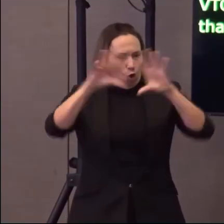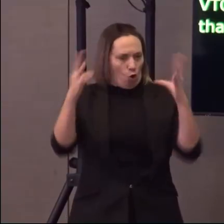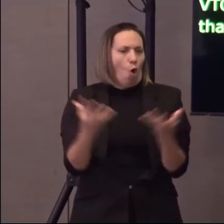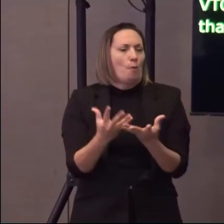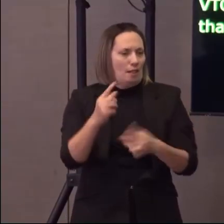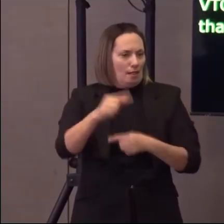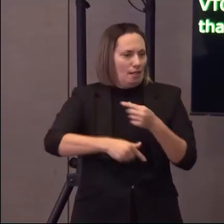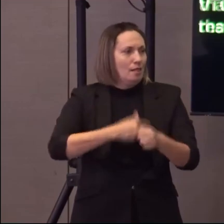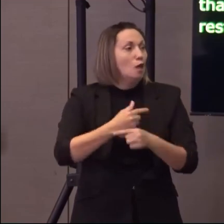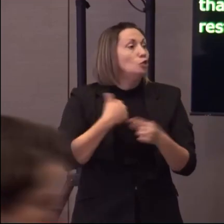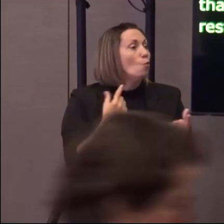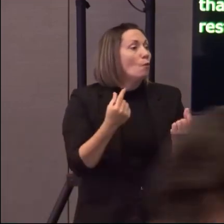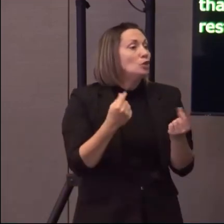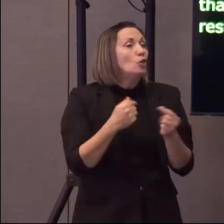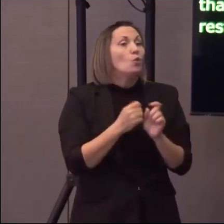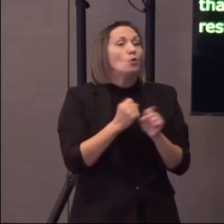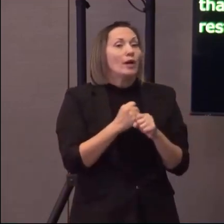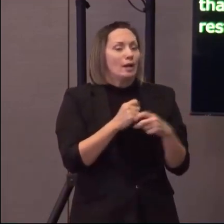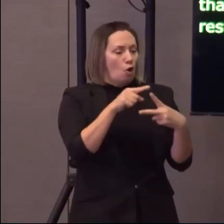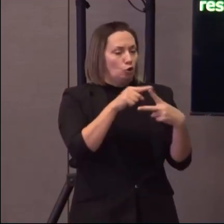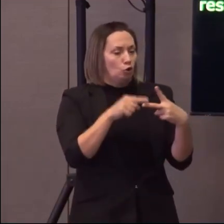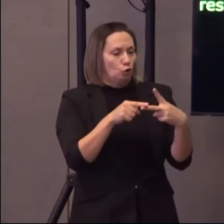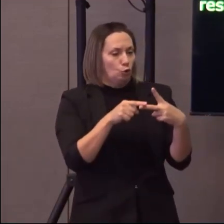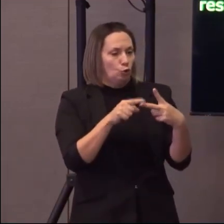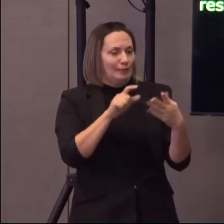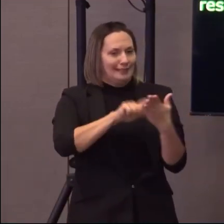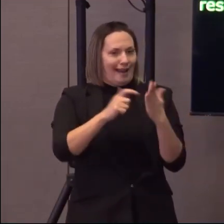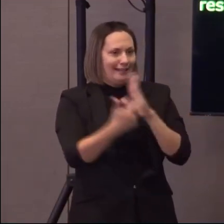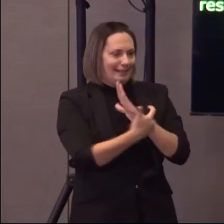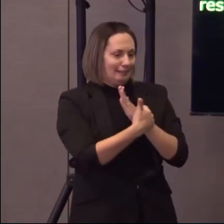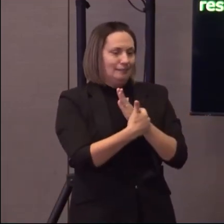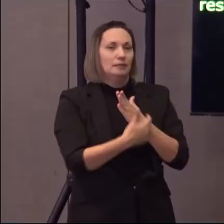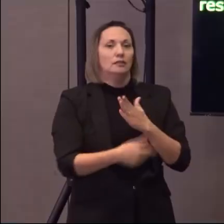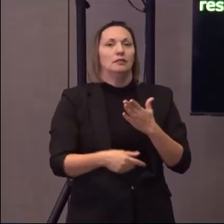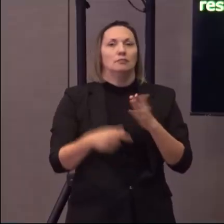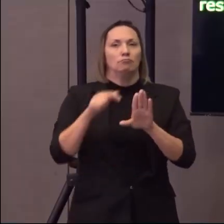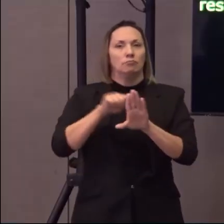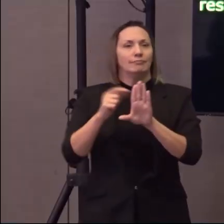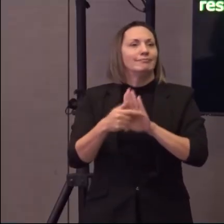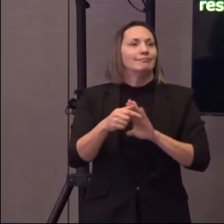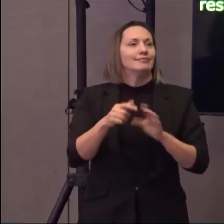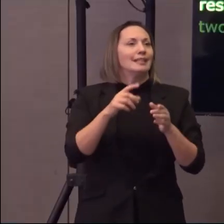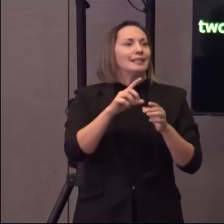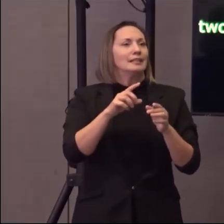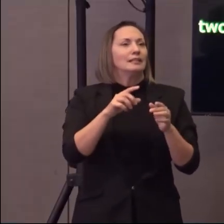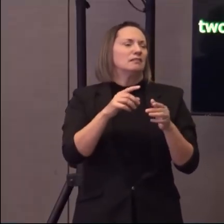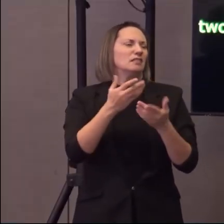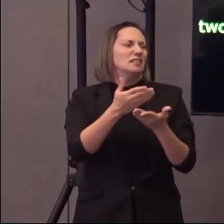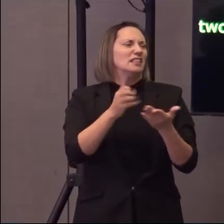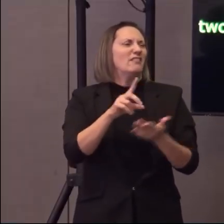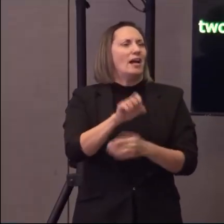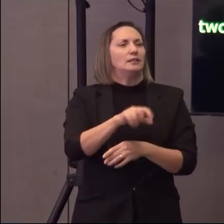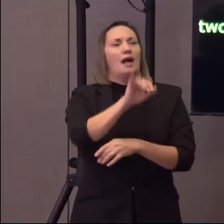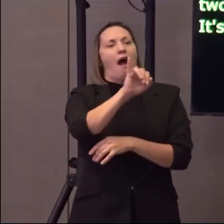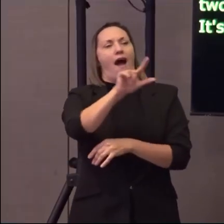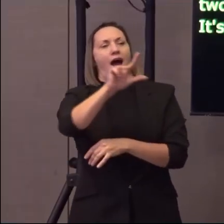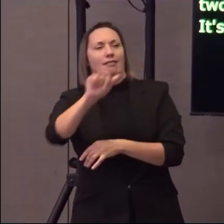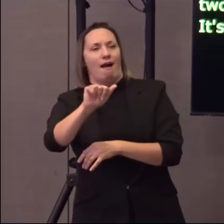we did is we created a two-sided purpose-built device. It's called the ILA, stands for Instant Language